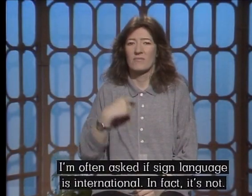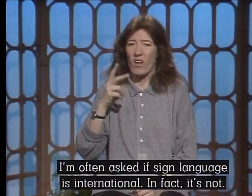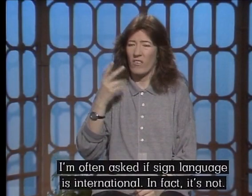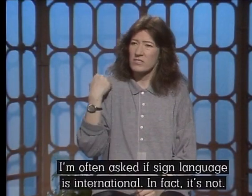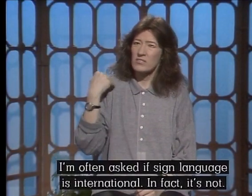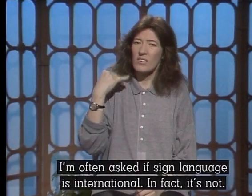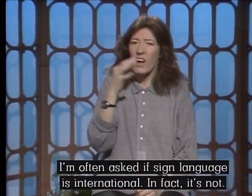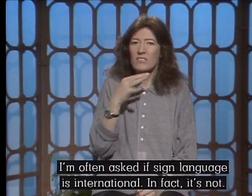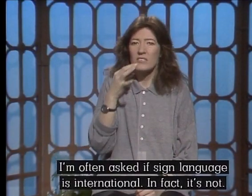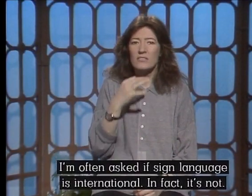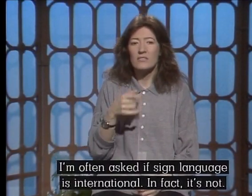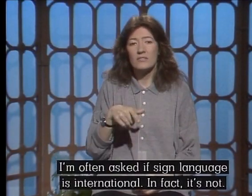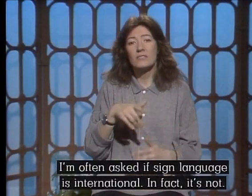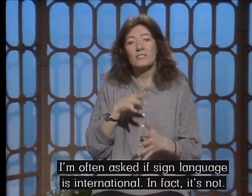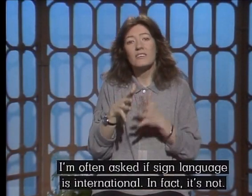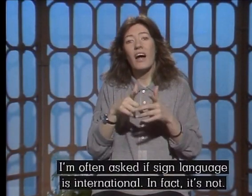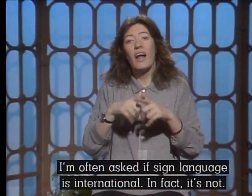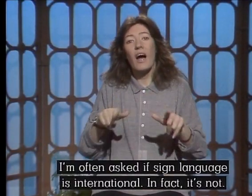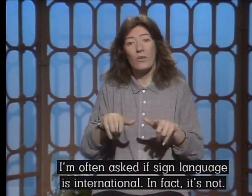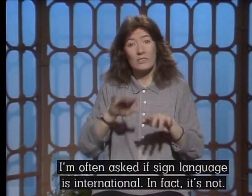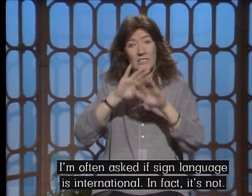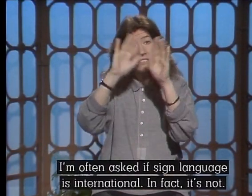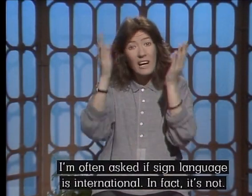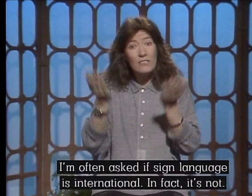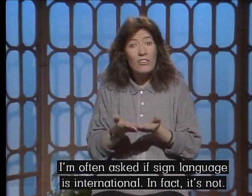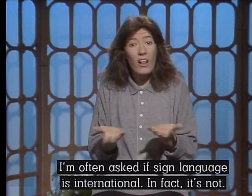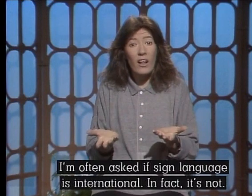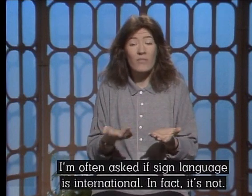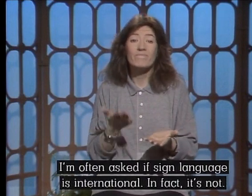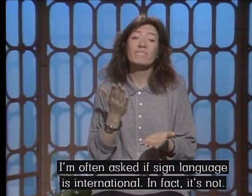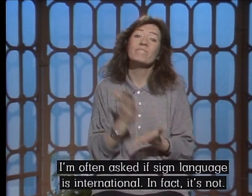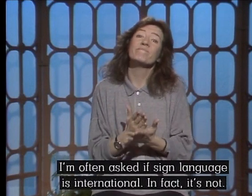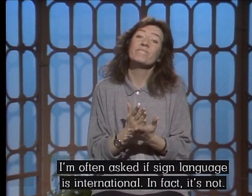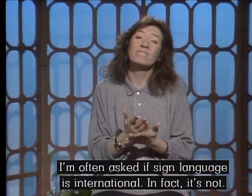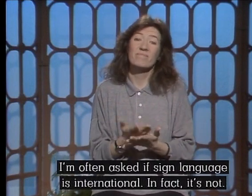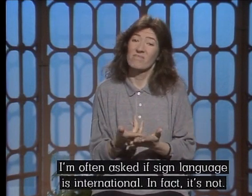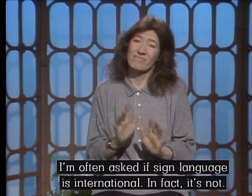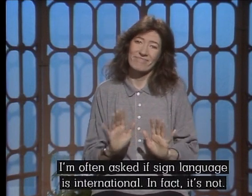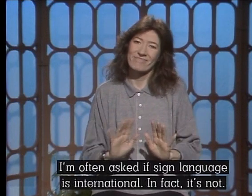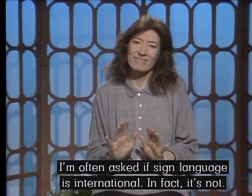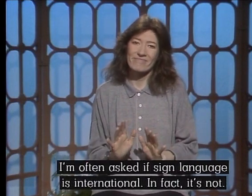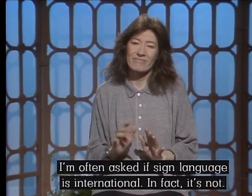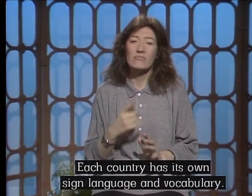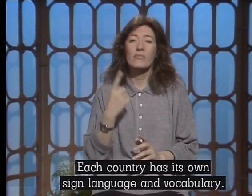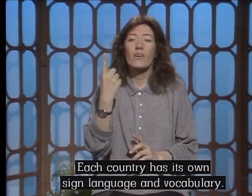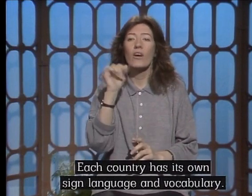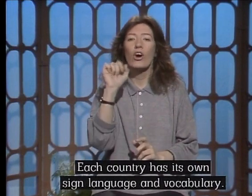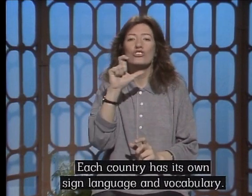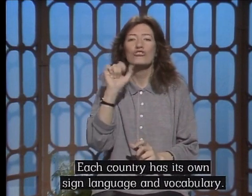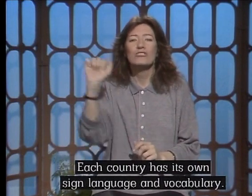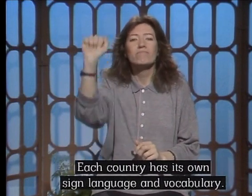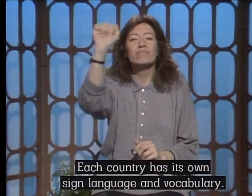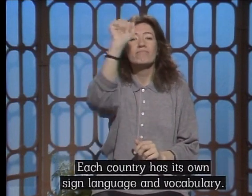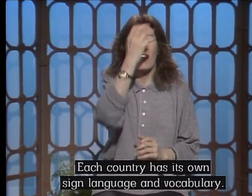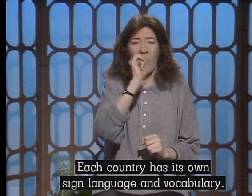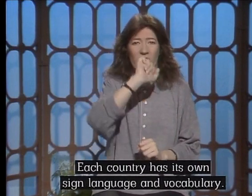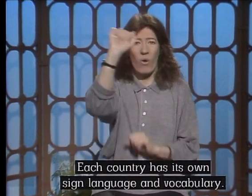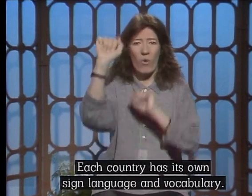I'm often asked if sign language is international. Well, in fact, it's not. Each country has its own sign